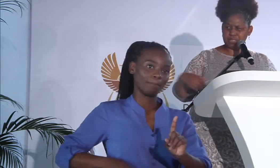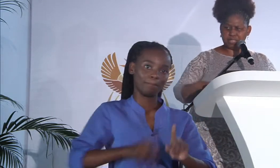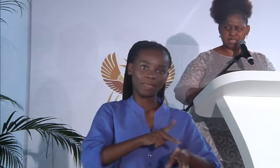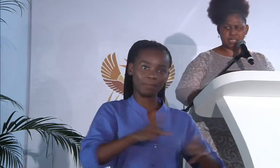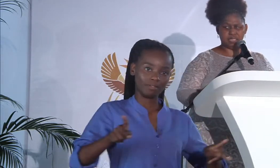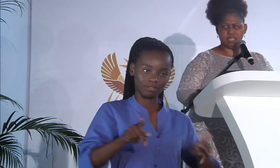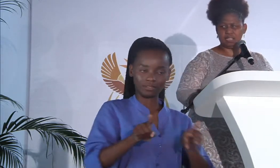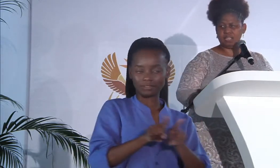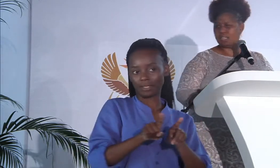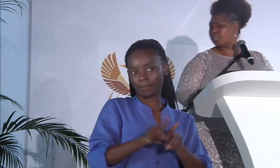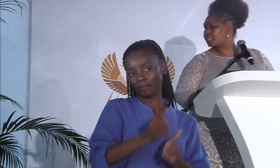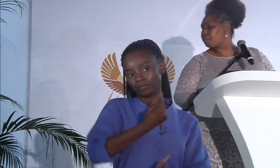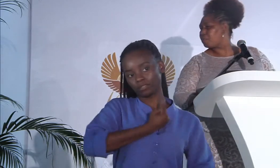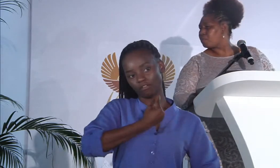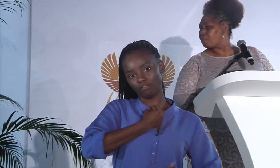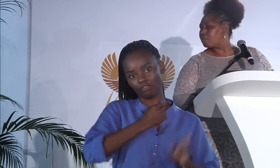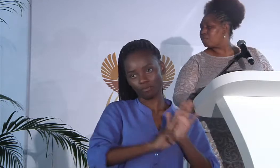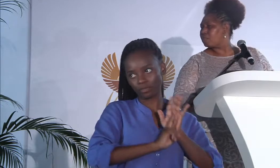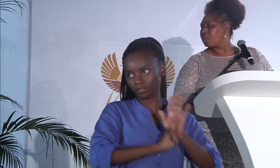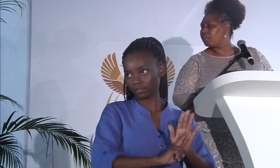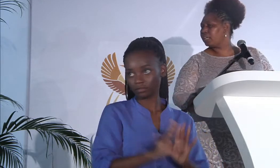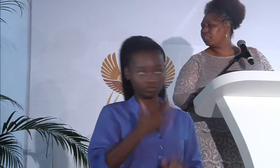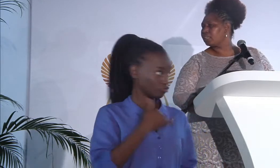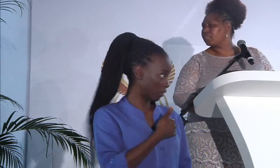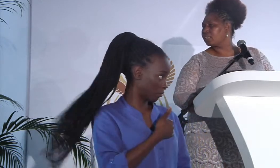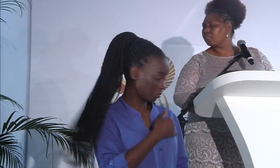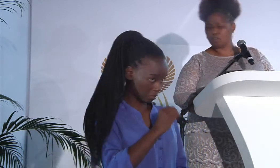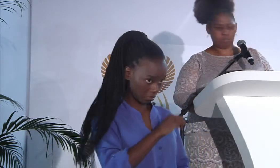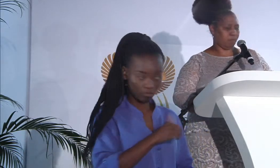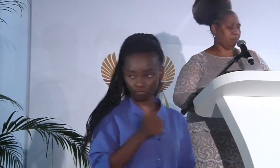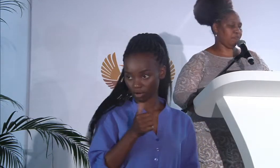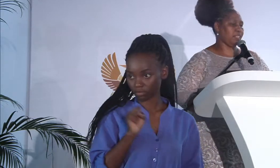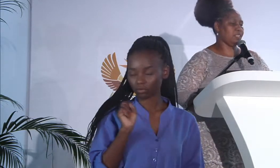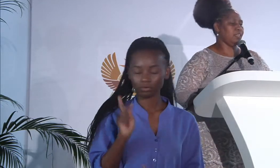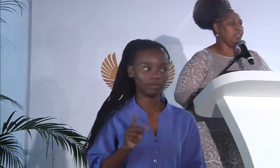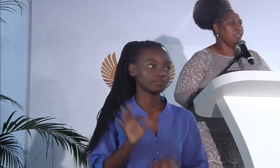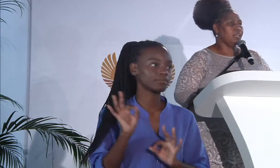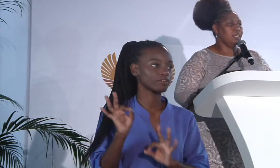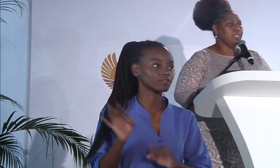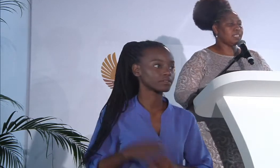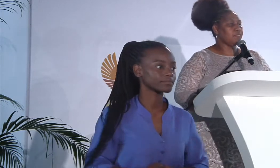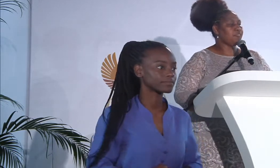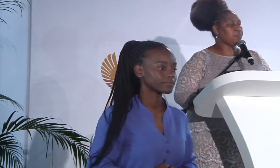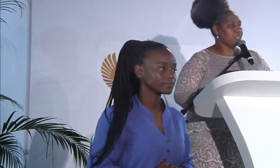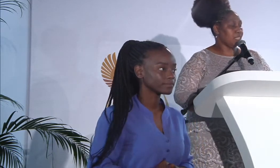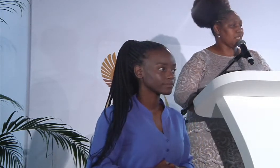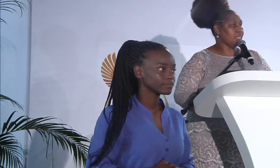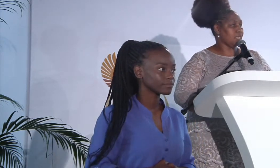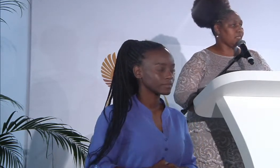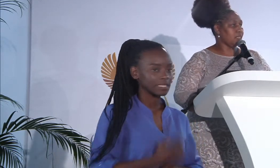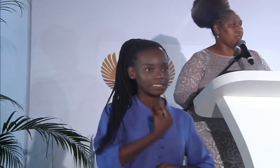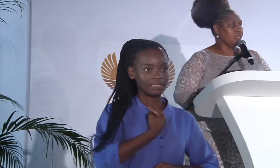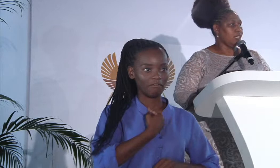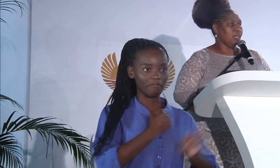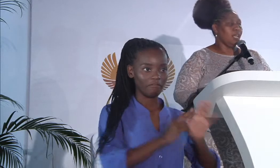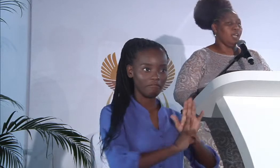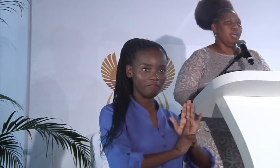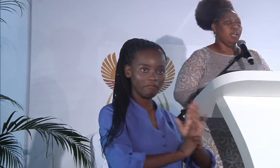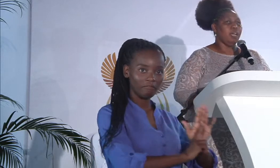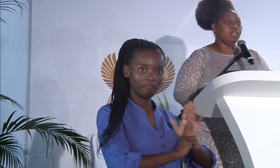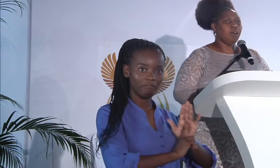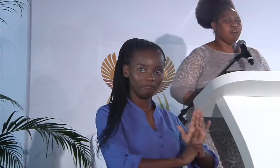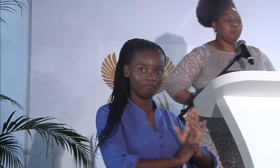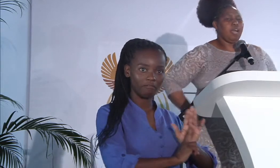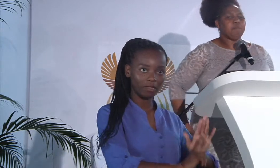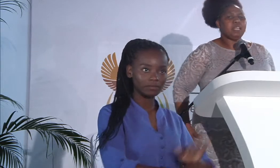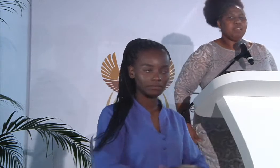self-representation. Okay, perfect. self-representation.